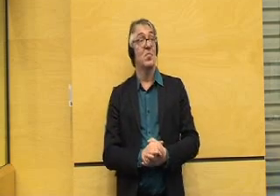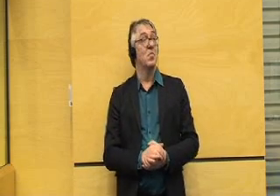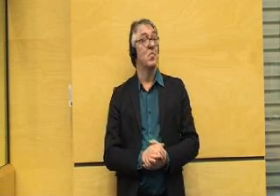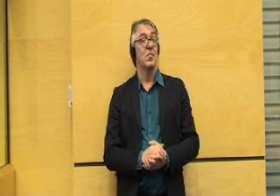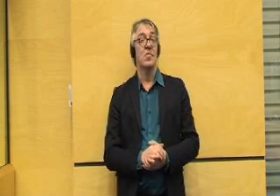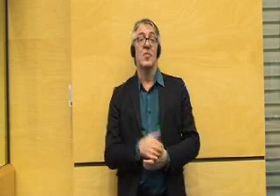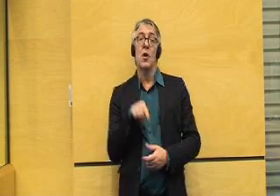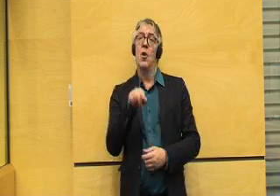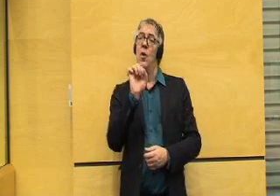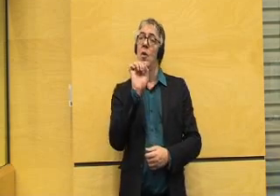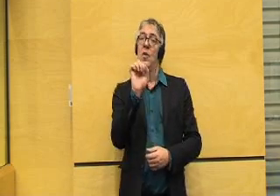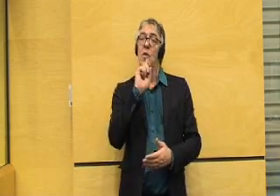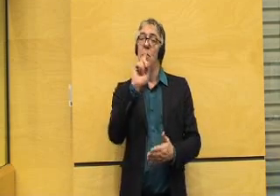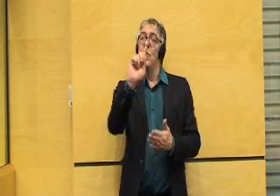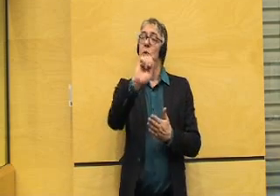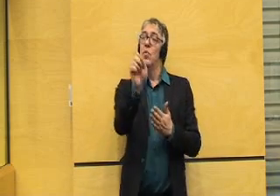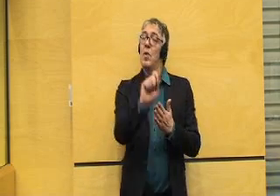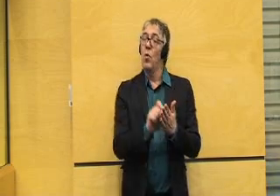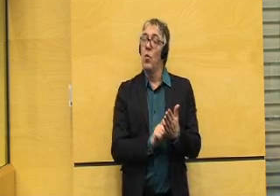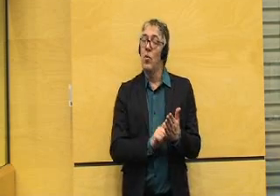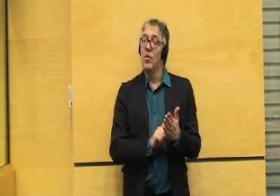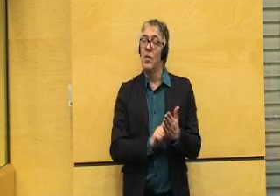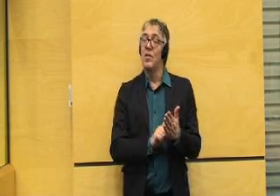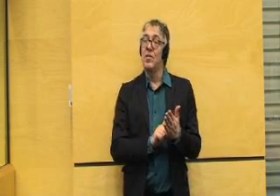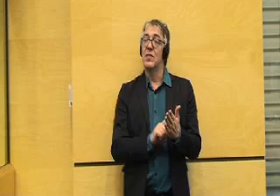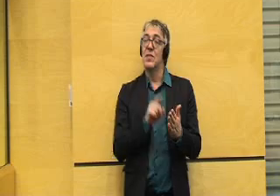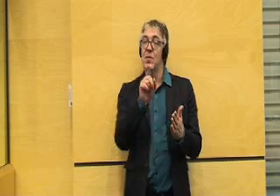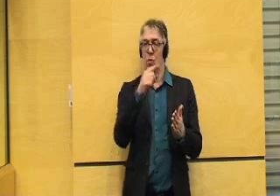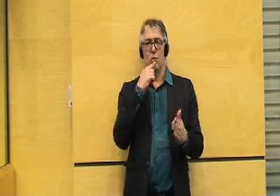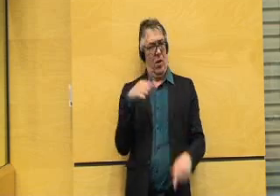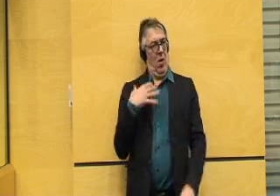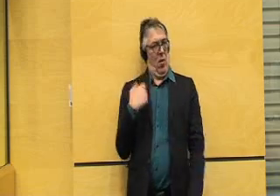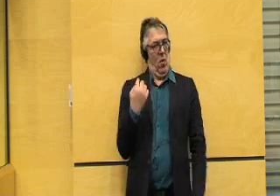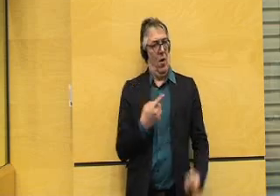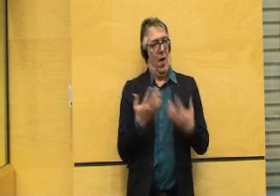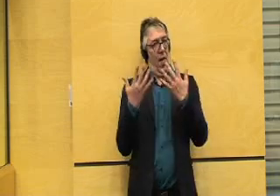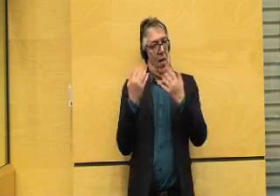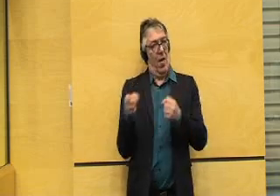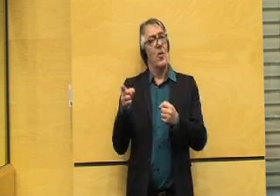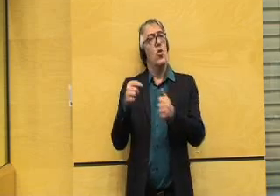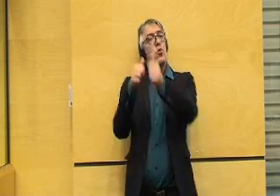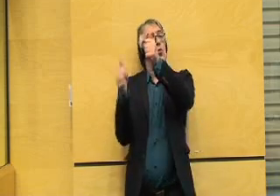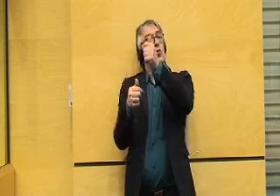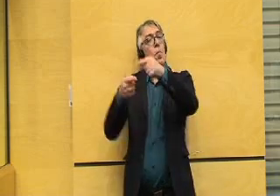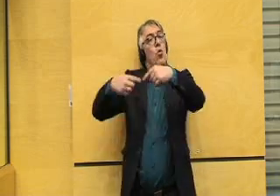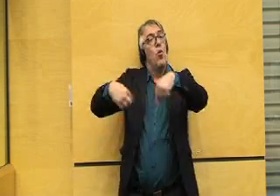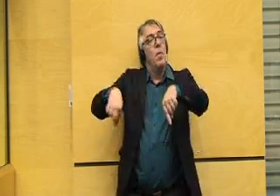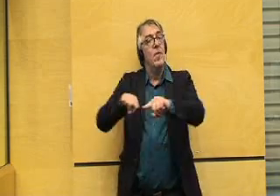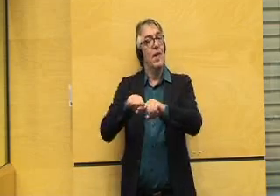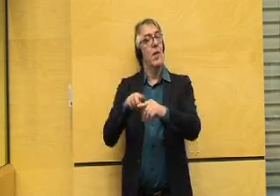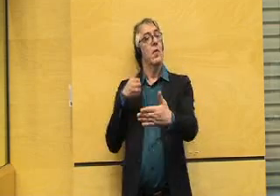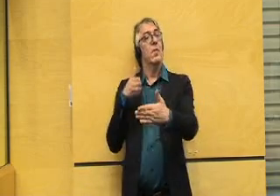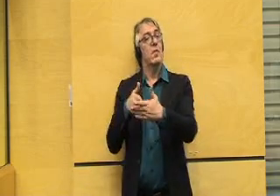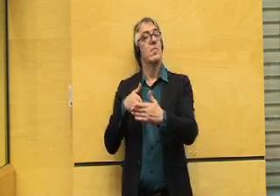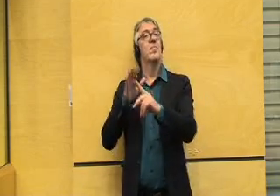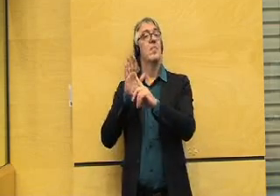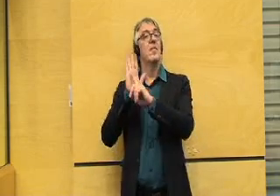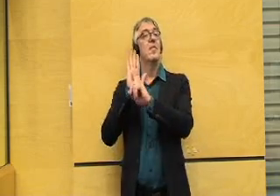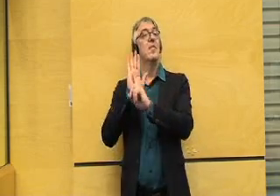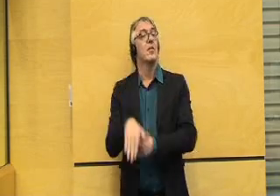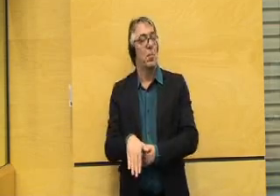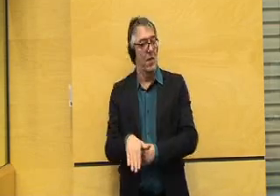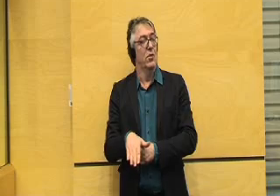about the organ which I have already mentioned, the Subcommittee on Elimination of Unfair Discrimination Against Persons